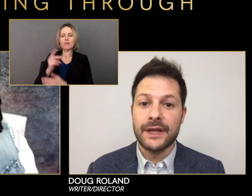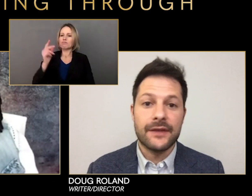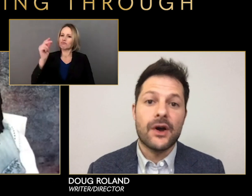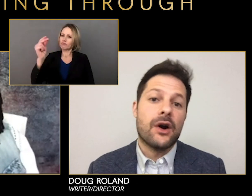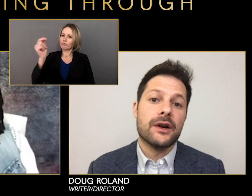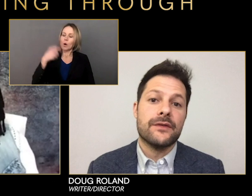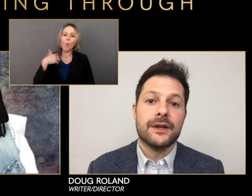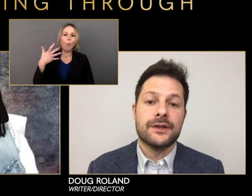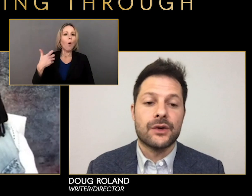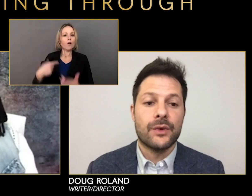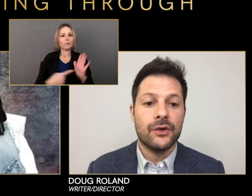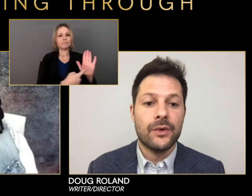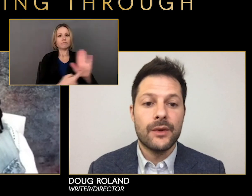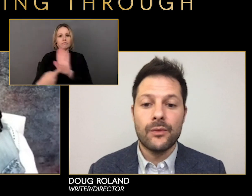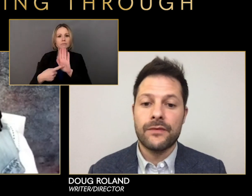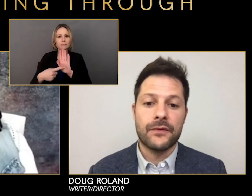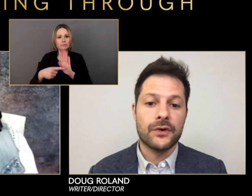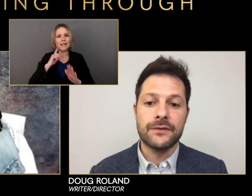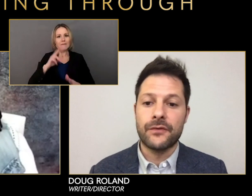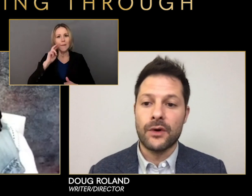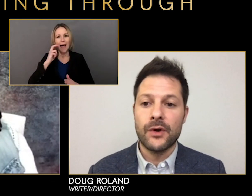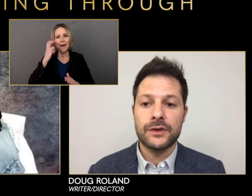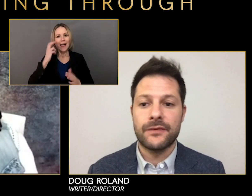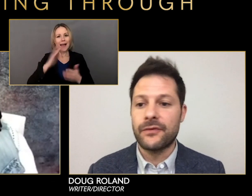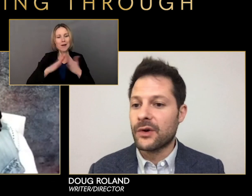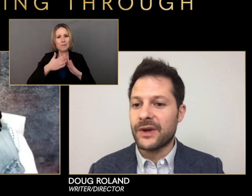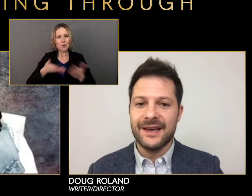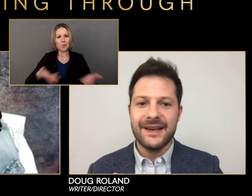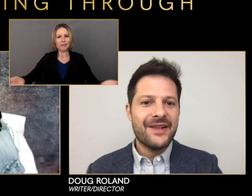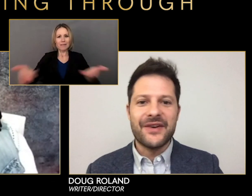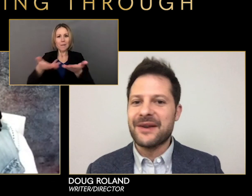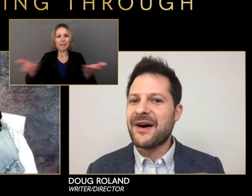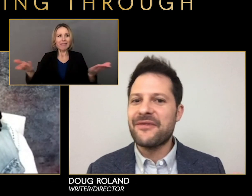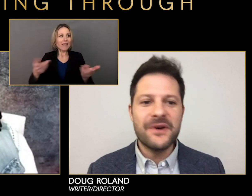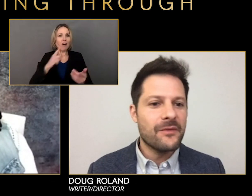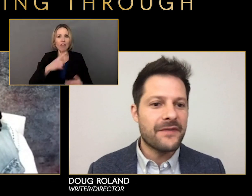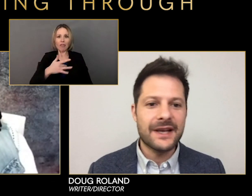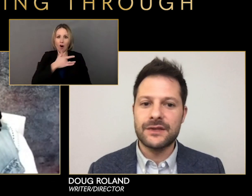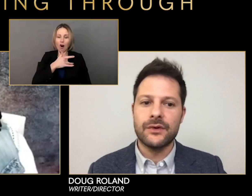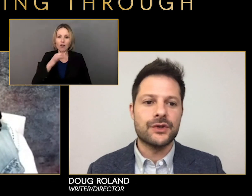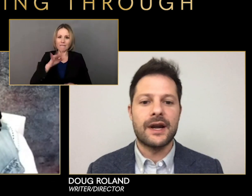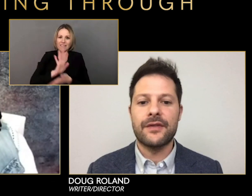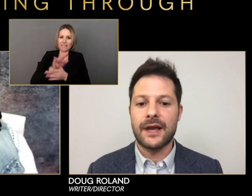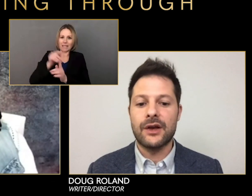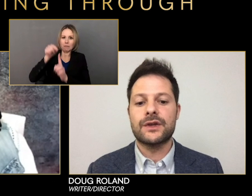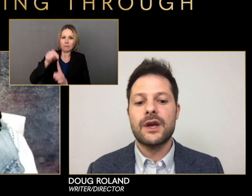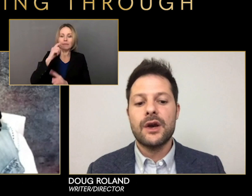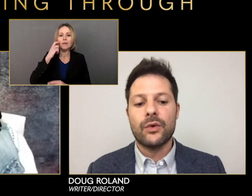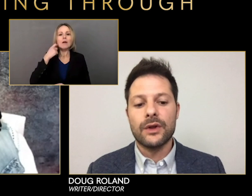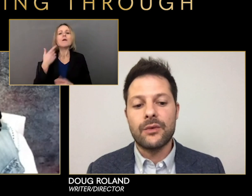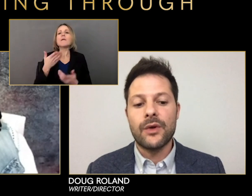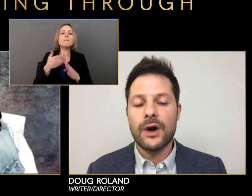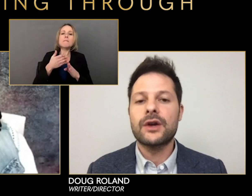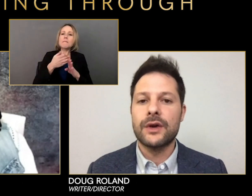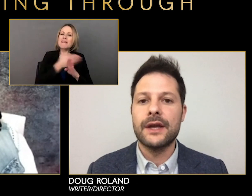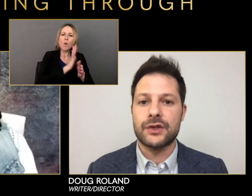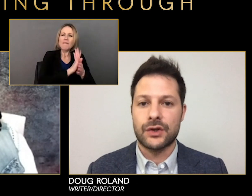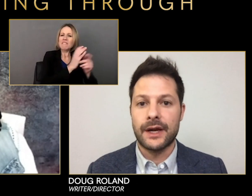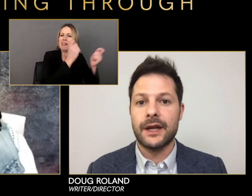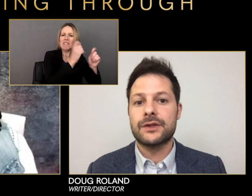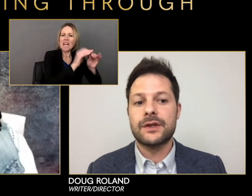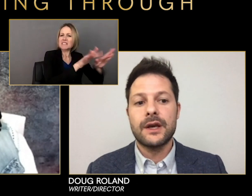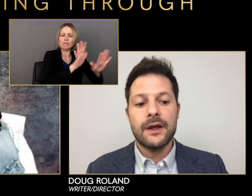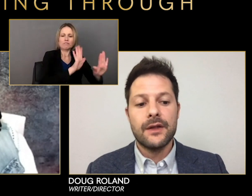was really at the heart of it. So we knew first and foremost, before we thought about film festivals or anything else, we want to